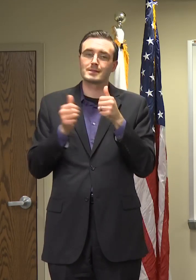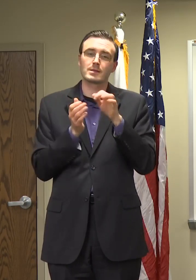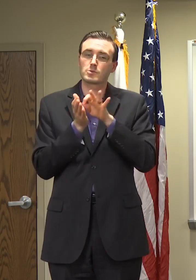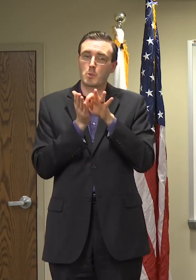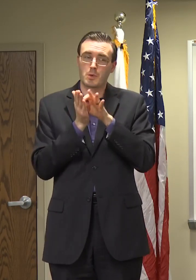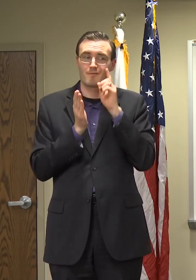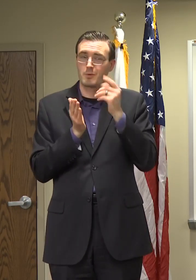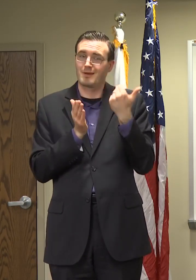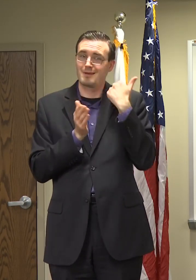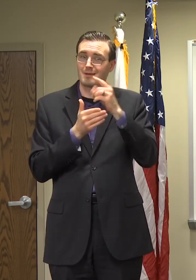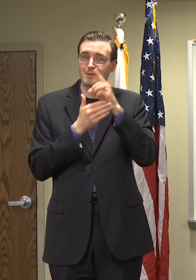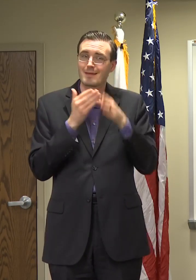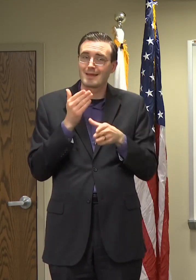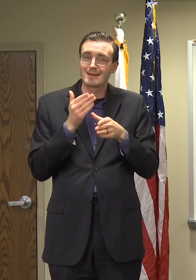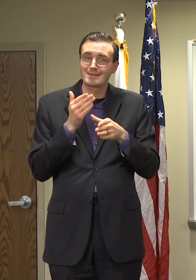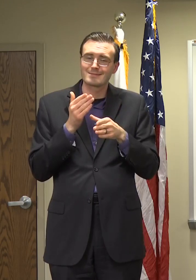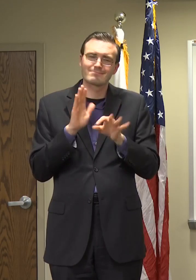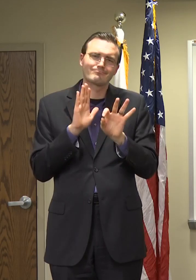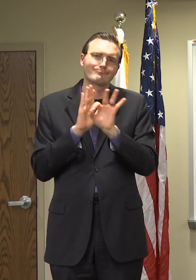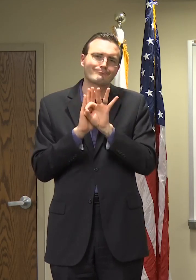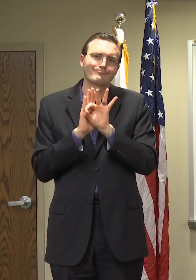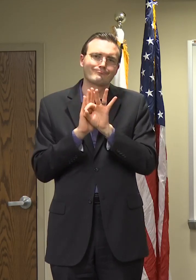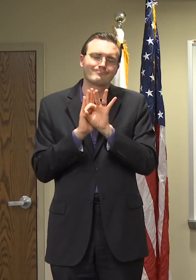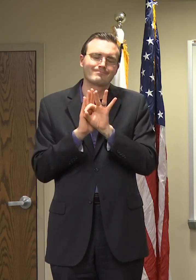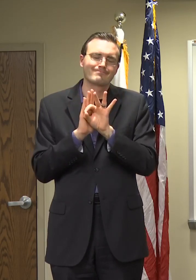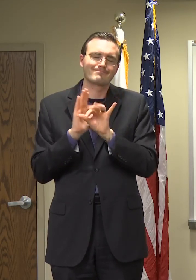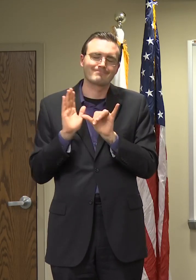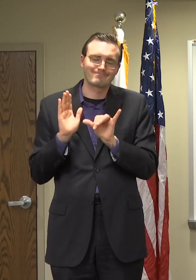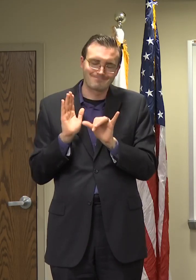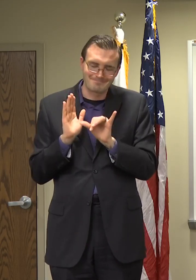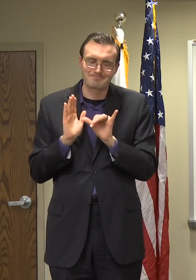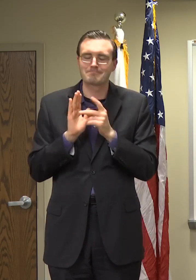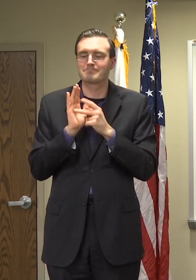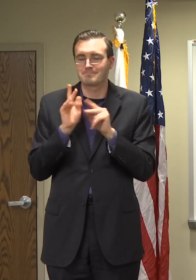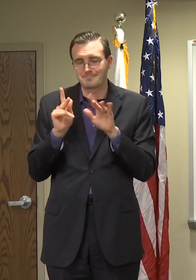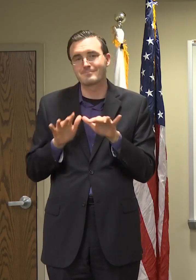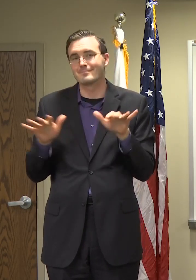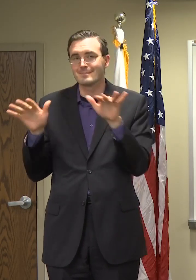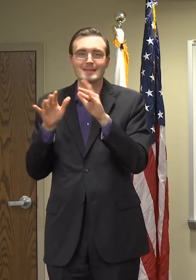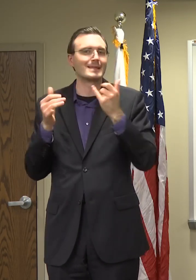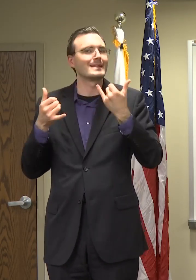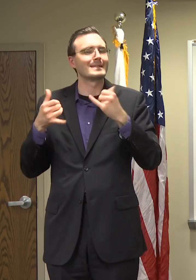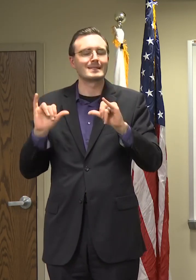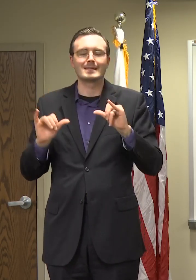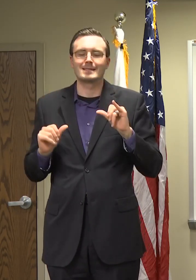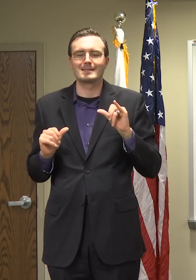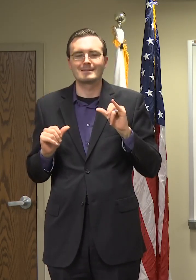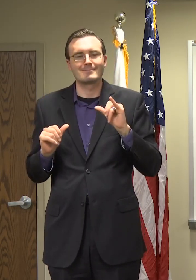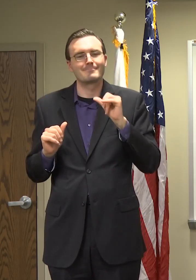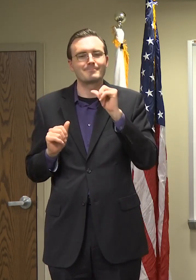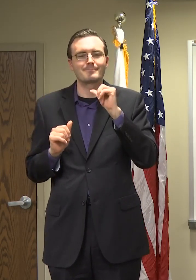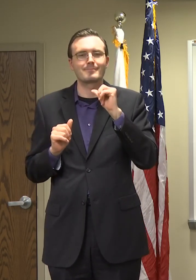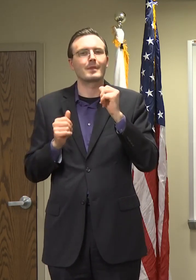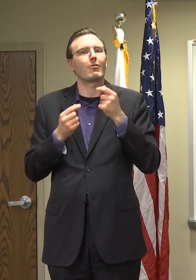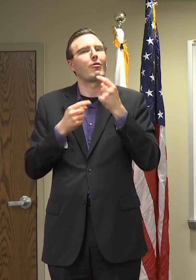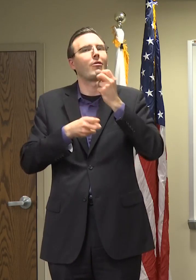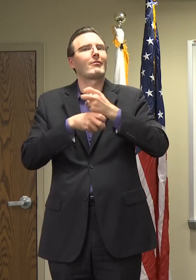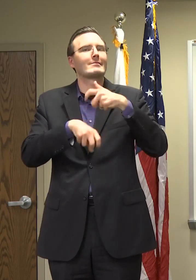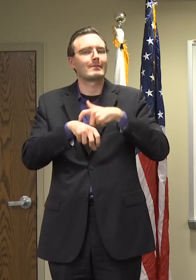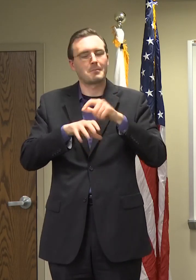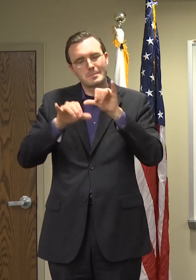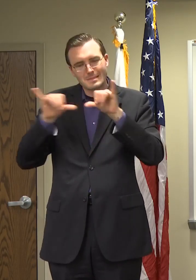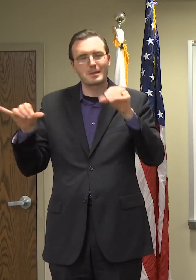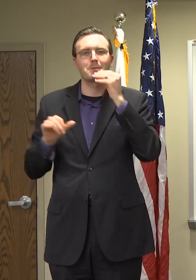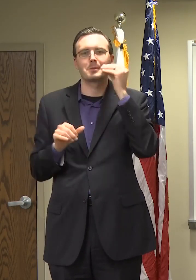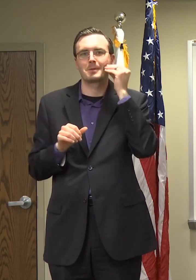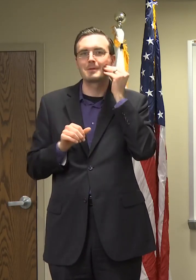So meaning that people are probably still struggling to stay home as much as possible. But